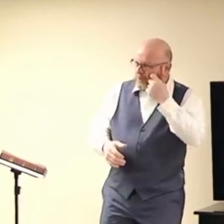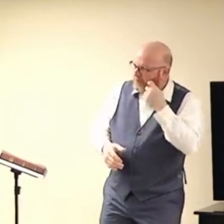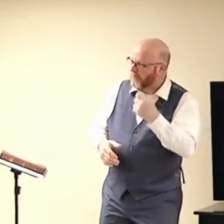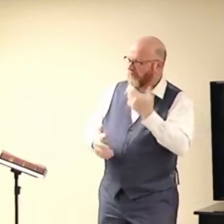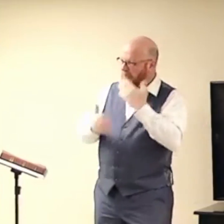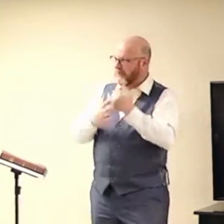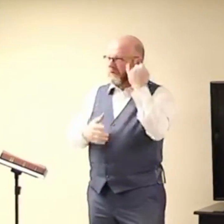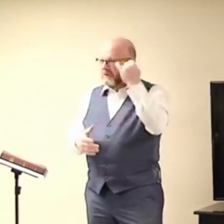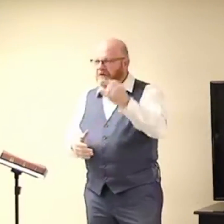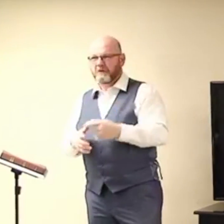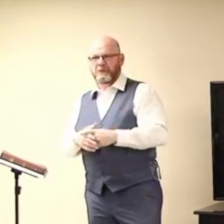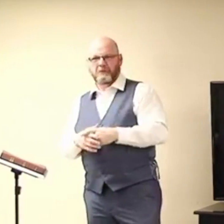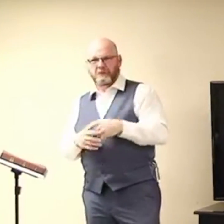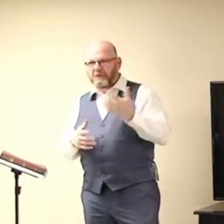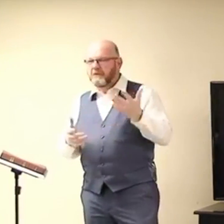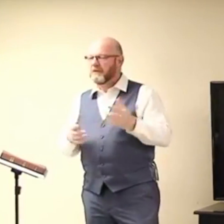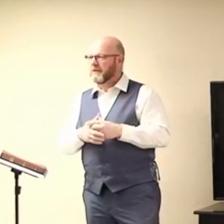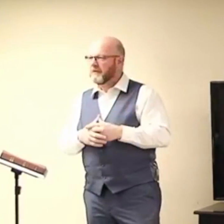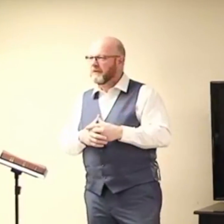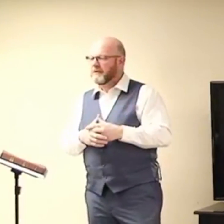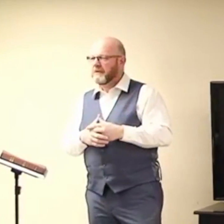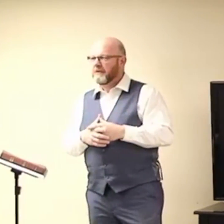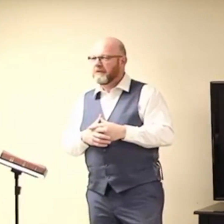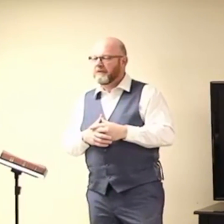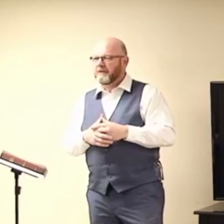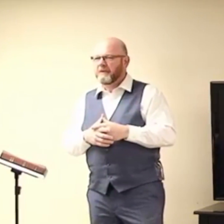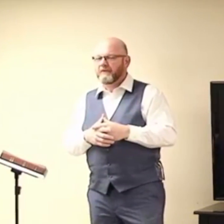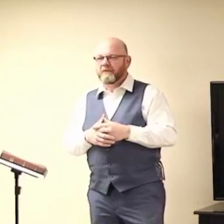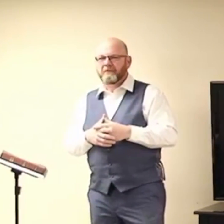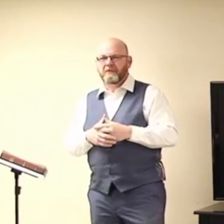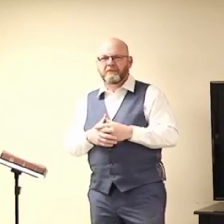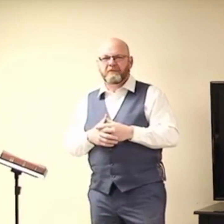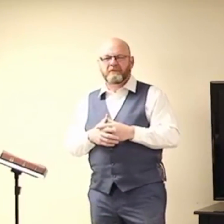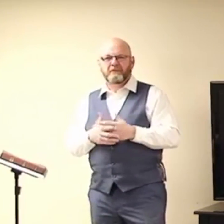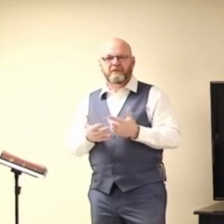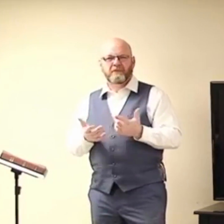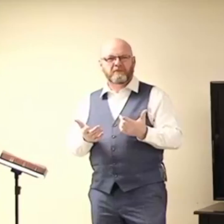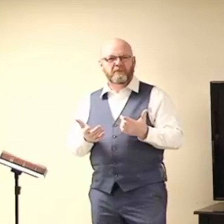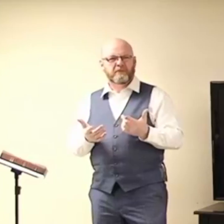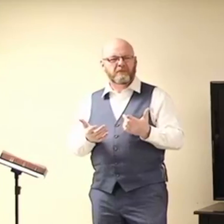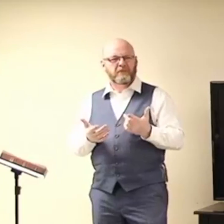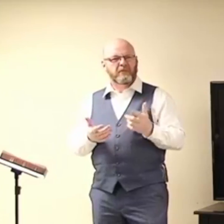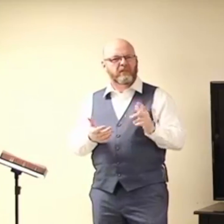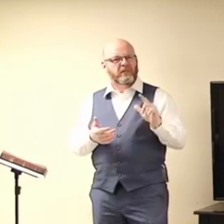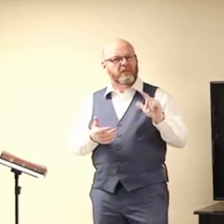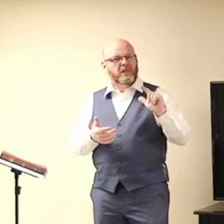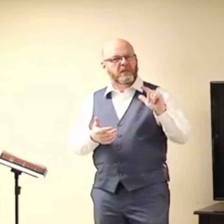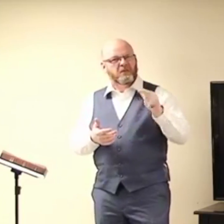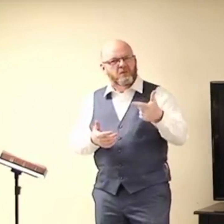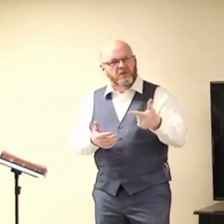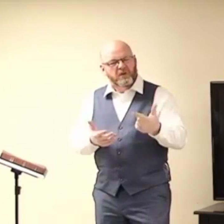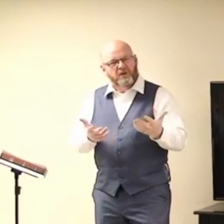People thought that was me. They were impressed with all of his cool ideas that he was able to put out